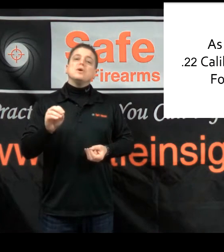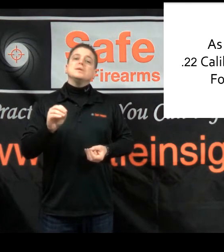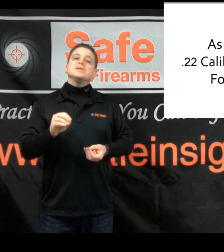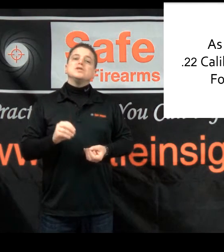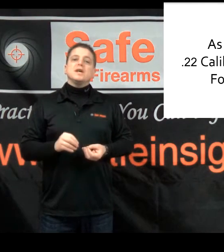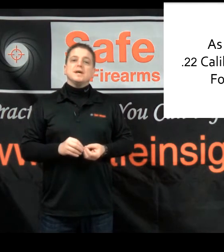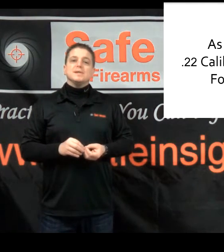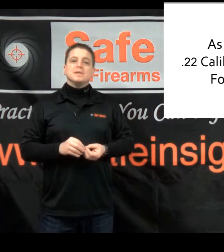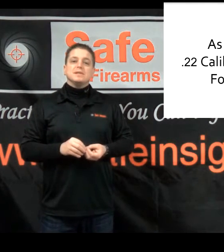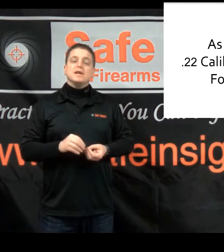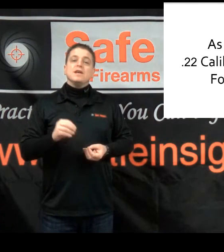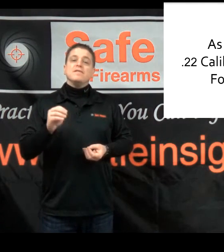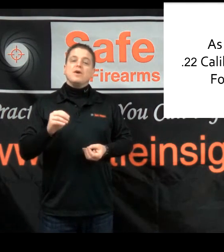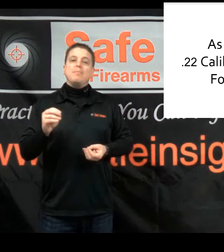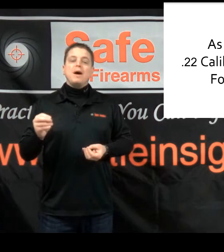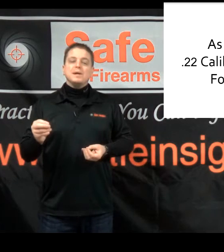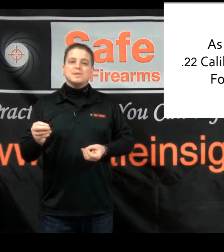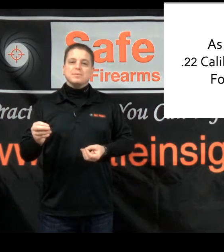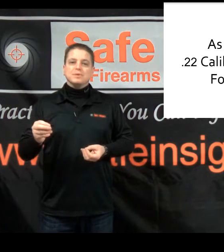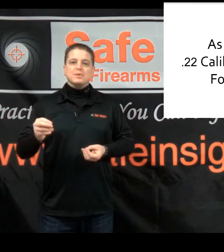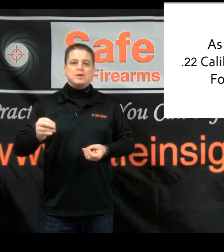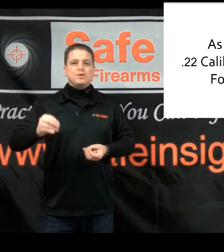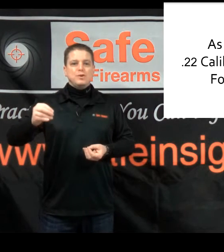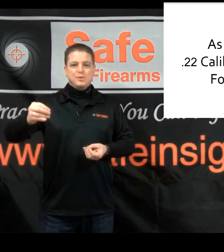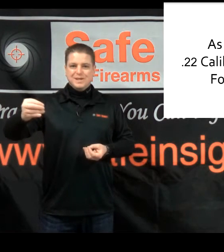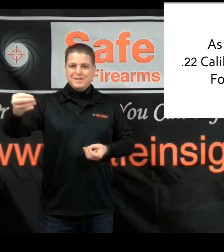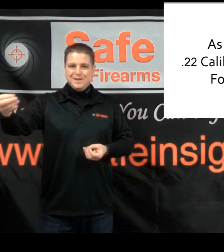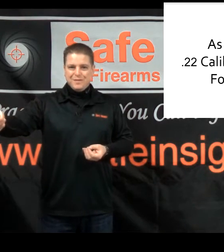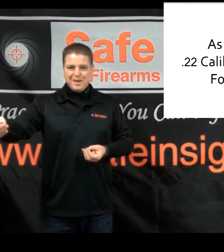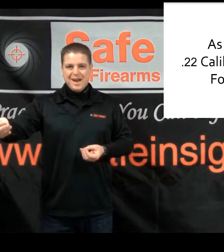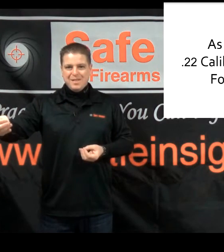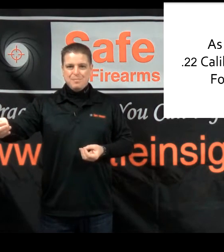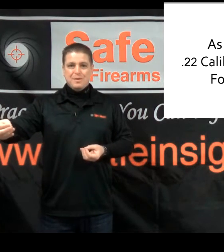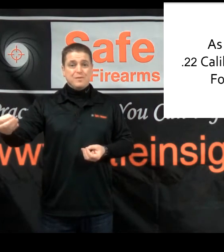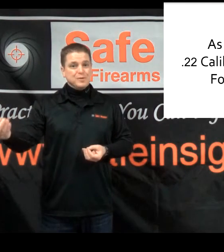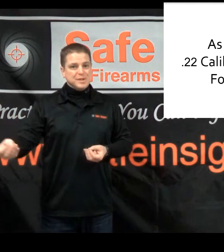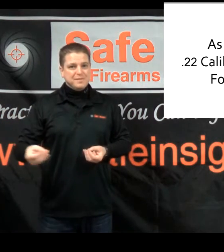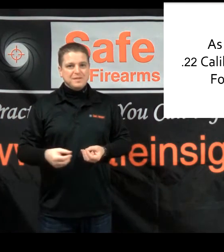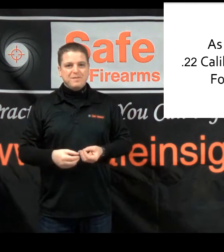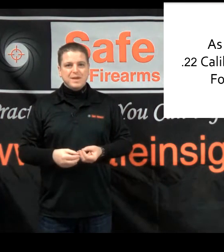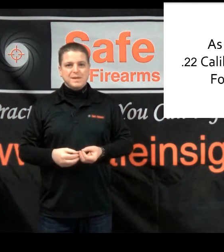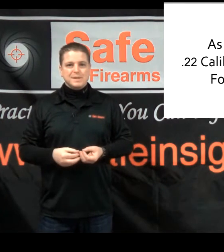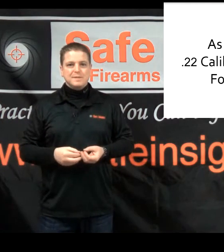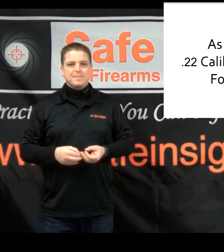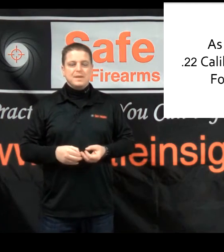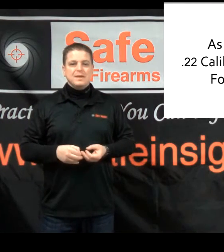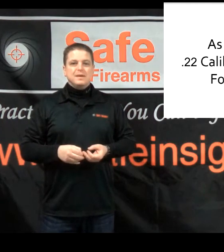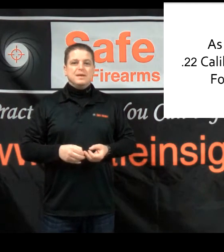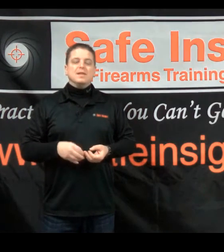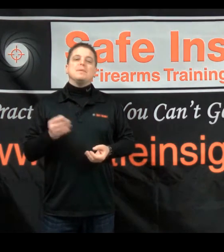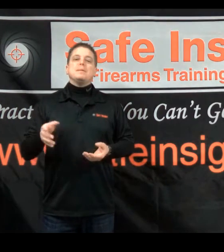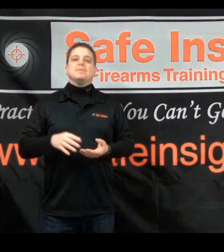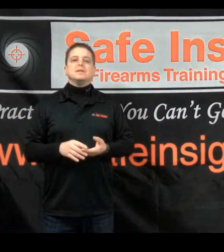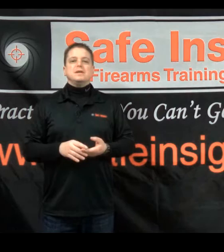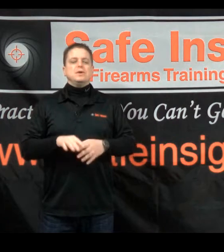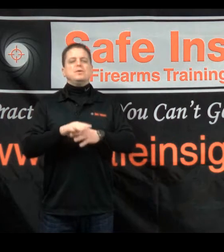strongly suggest that if at all possible, you use a different caliber for self-defense. A lot of people will tell you don't